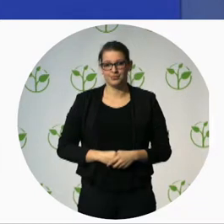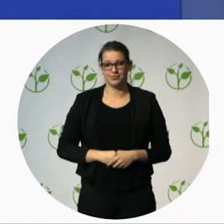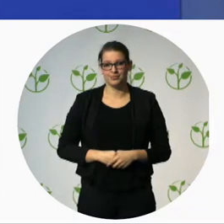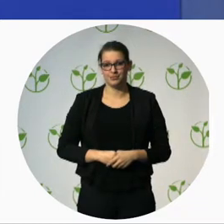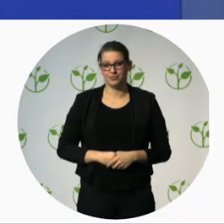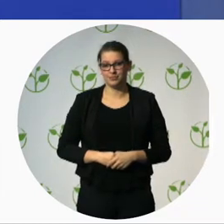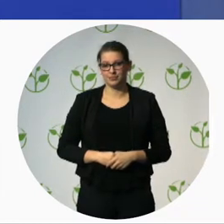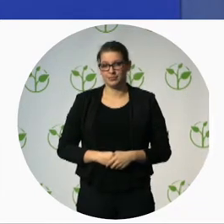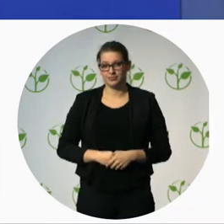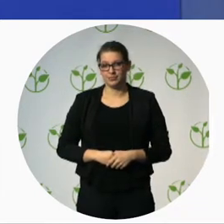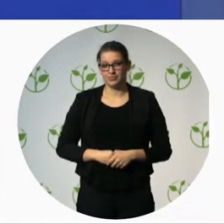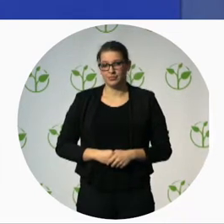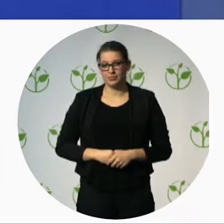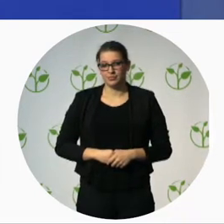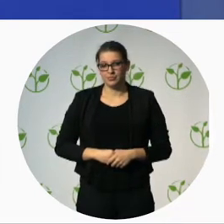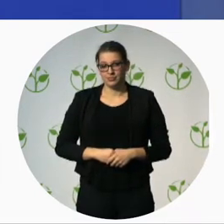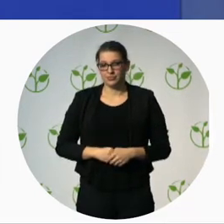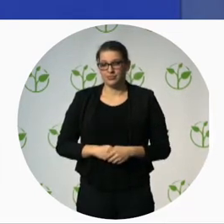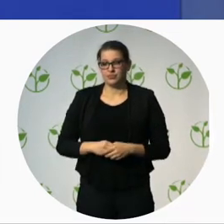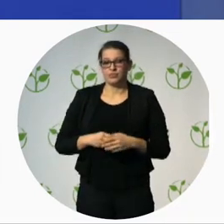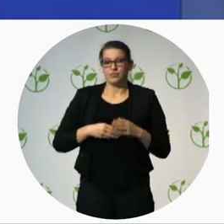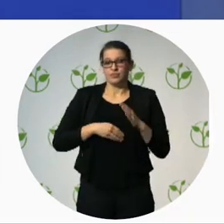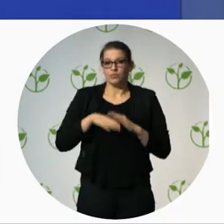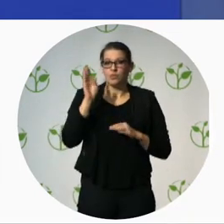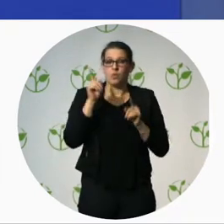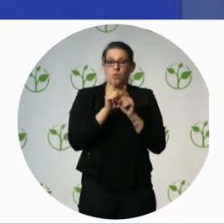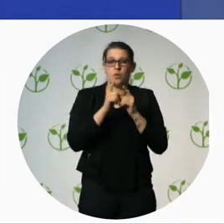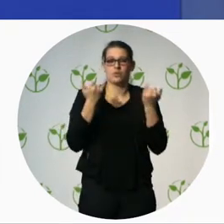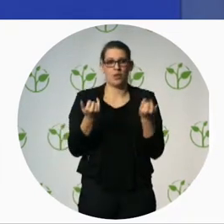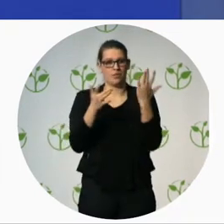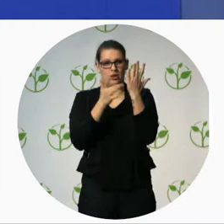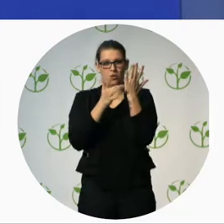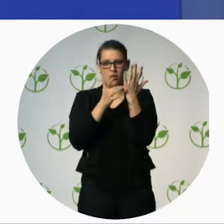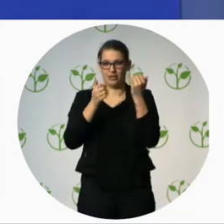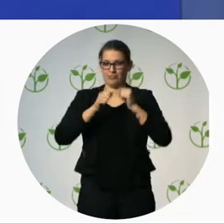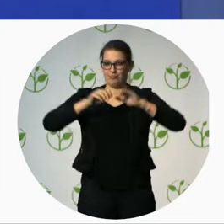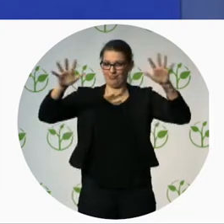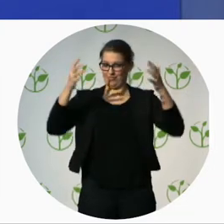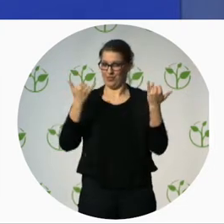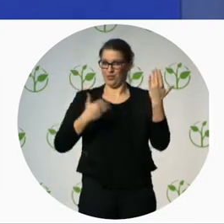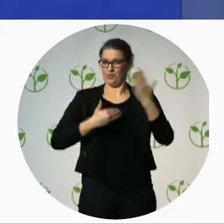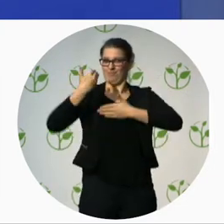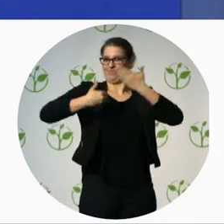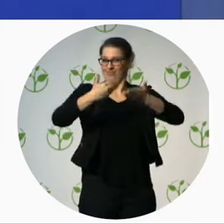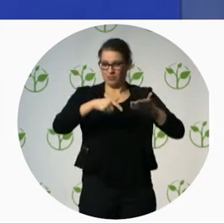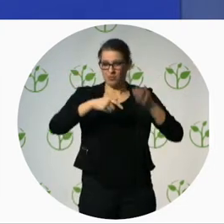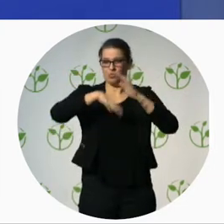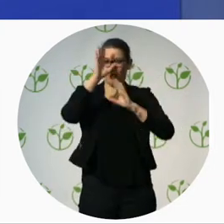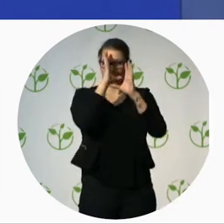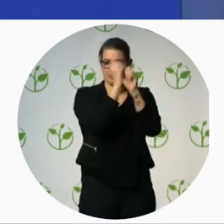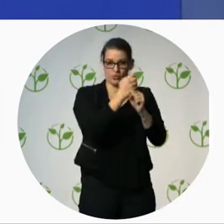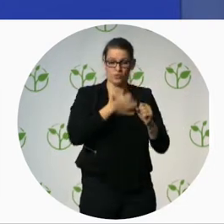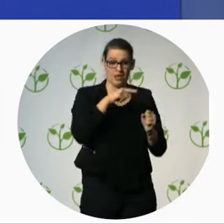have e-commerce. Imagine all websites who sell products and services